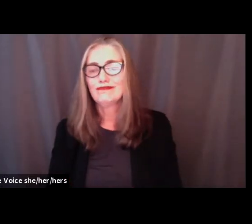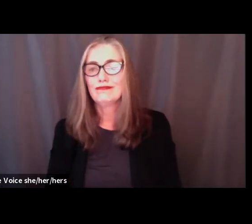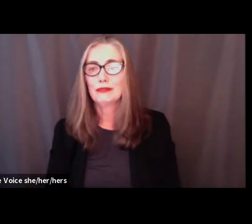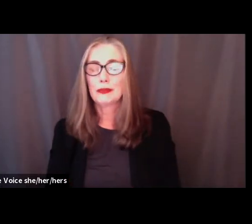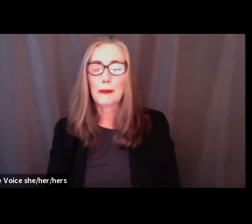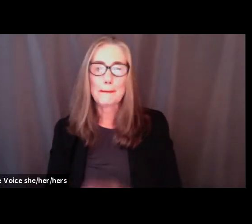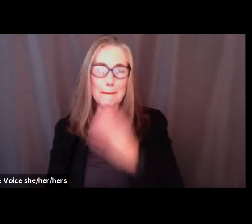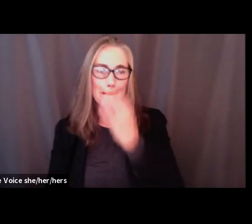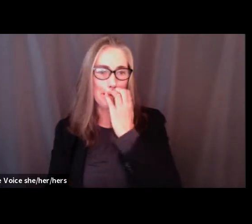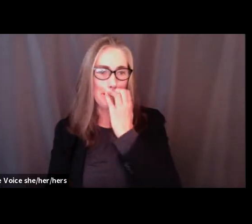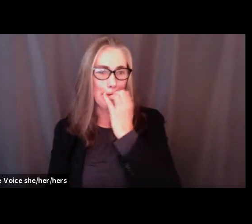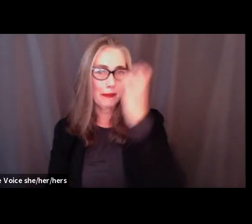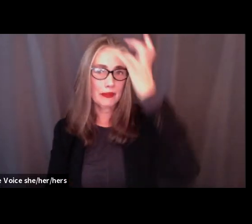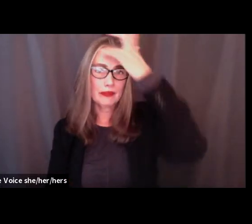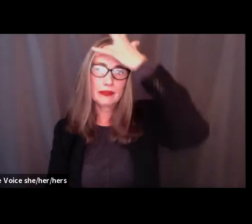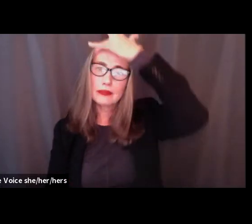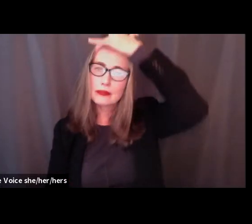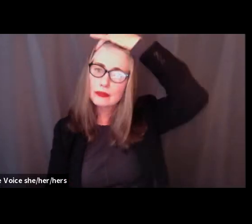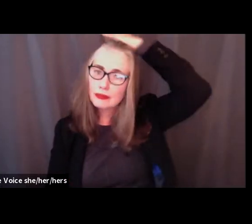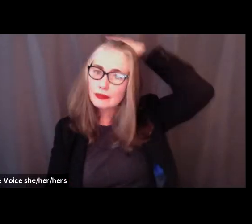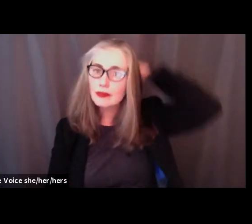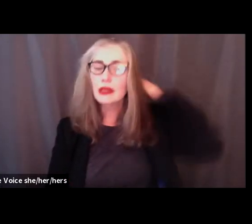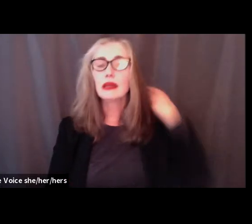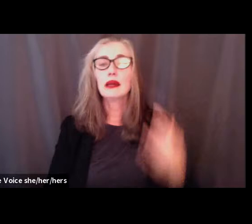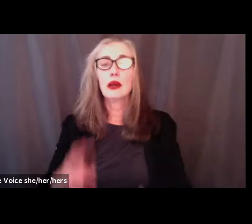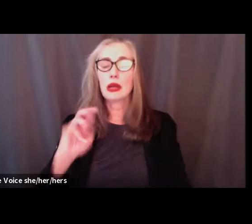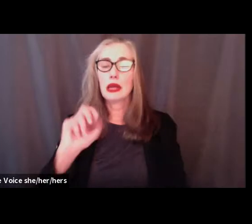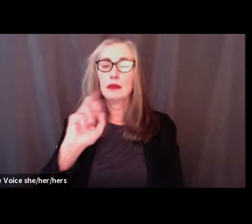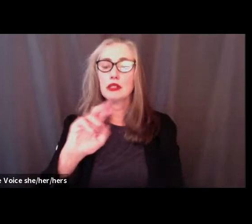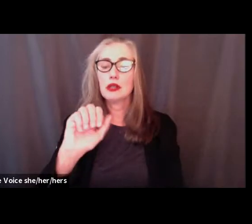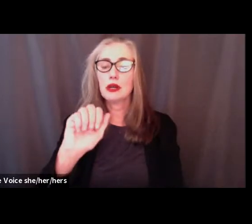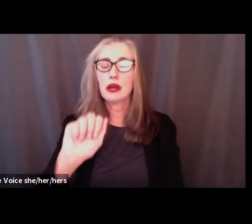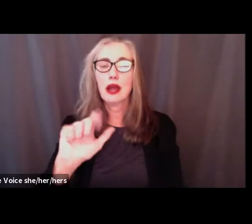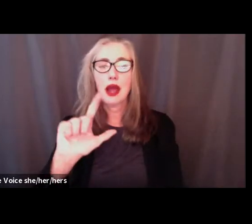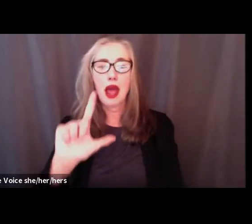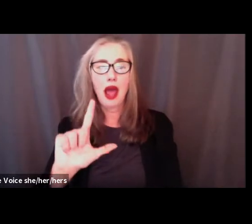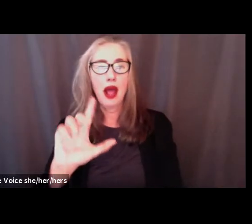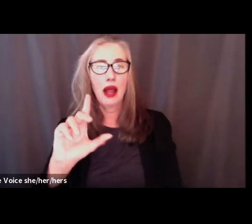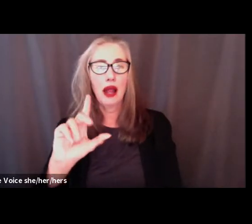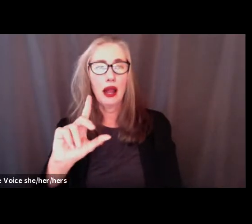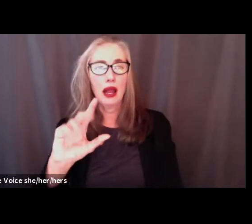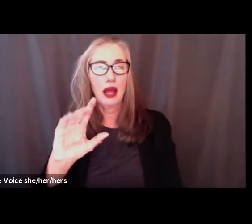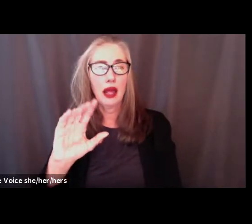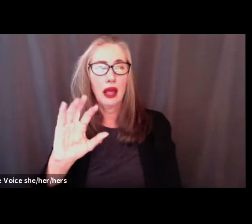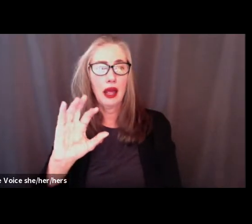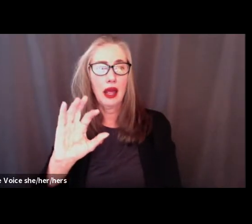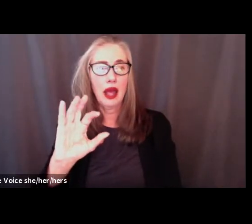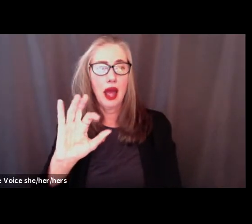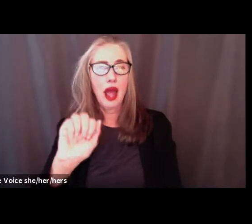Okay, Mr. Alfalco, for what reason do you seek recognition?